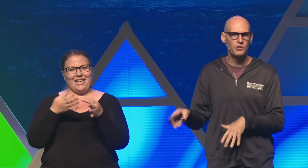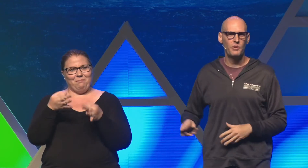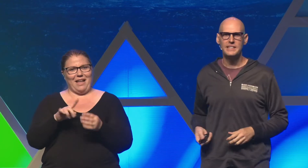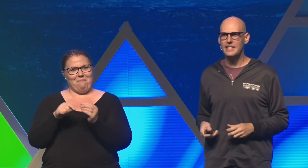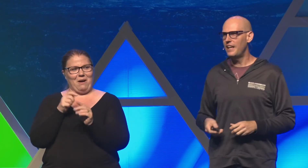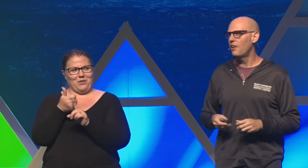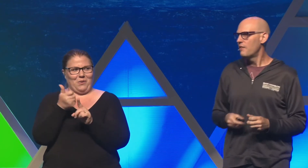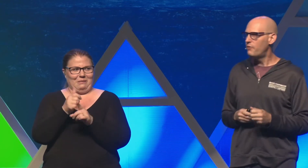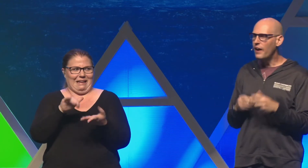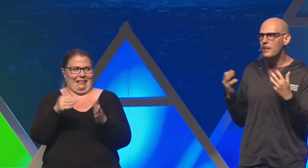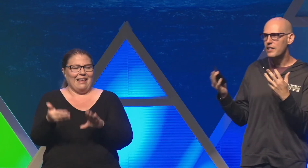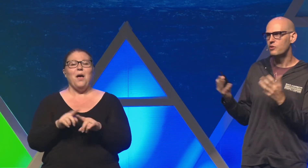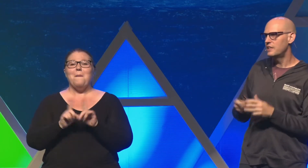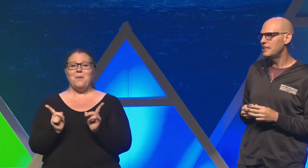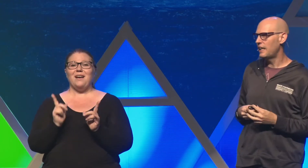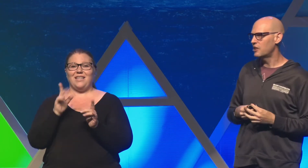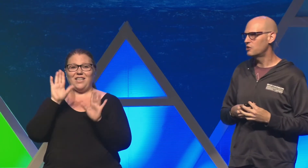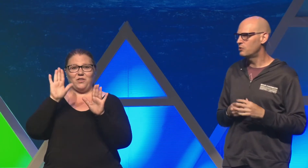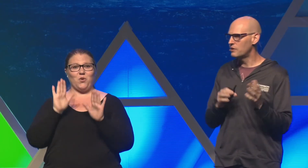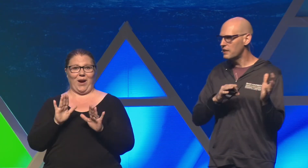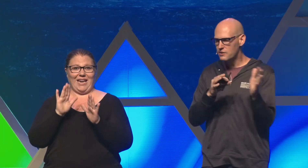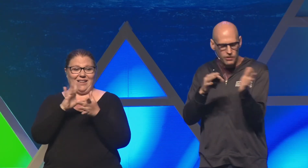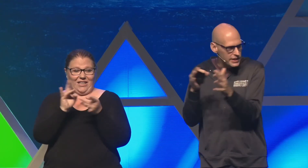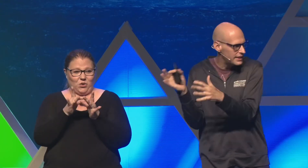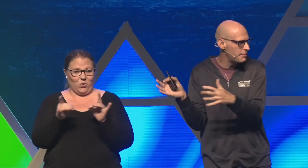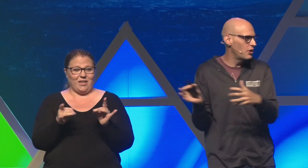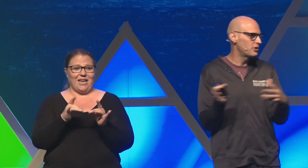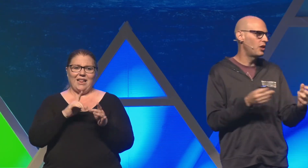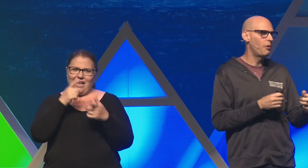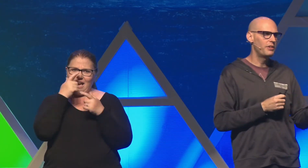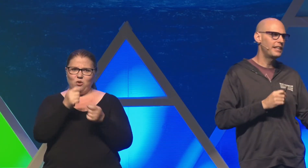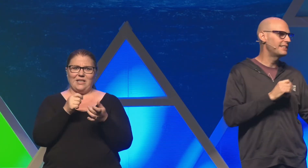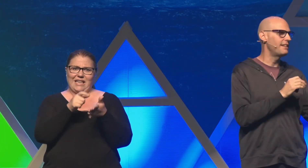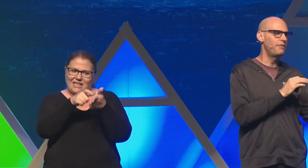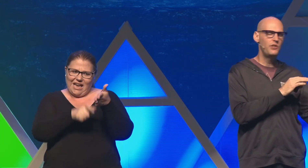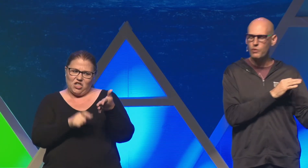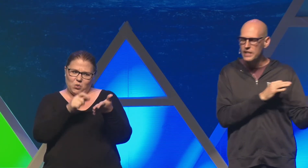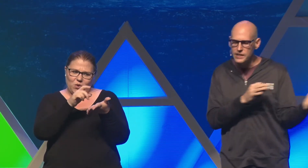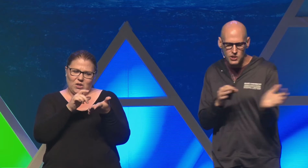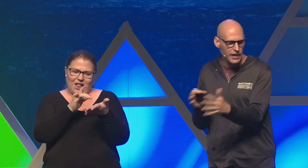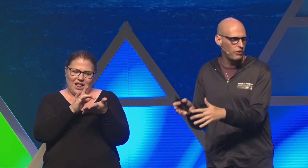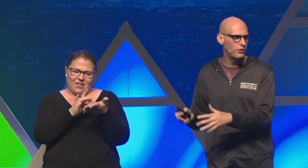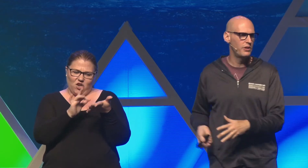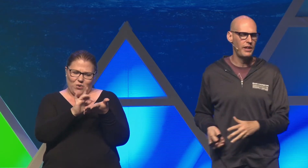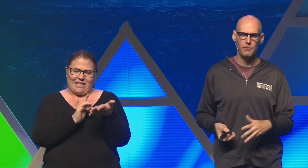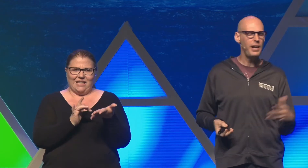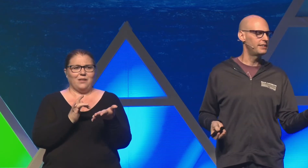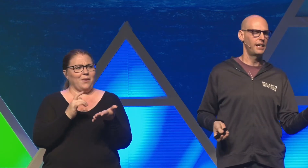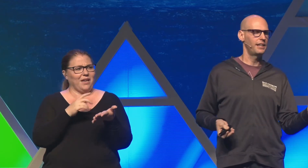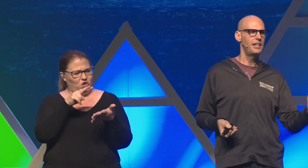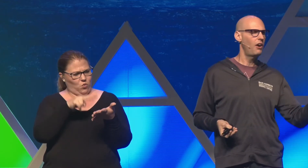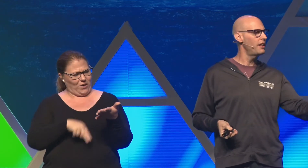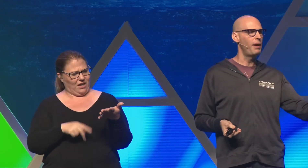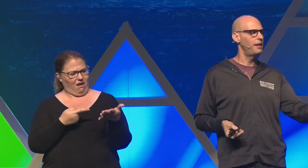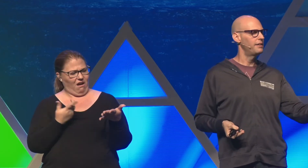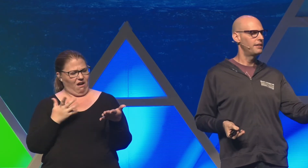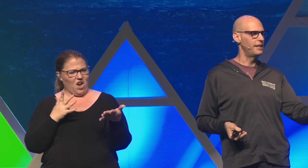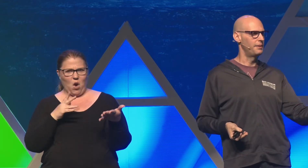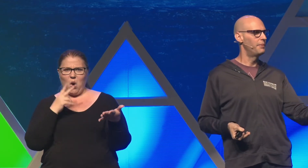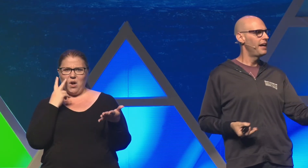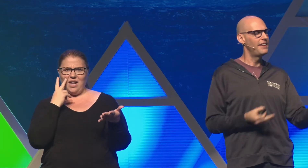great stories in there. Very interesting textual criticism that goes along with it, because if you read it straight through, you're like, wait a second, he already